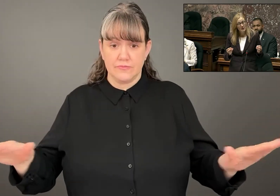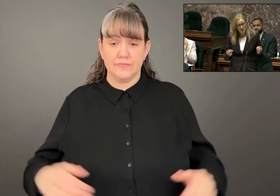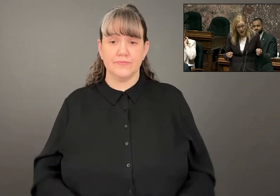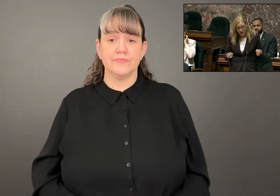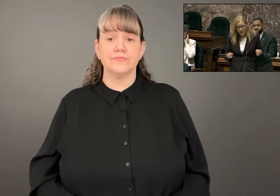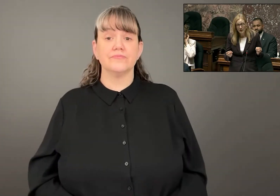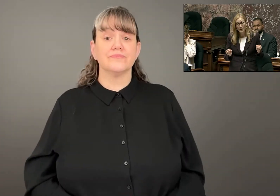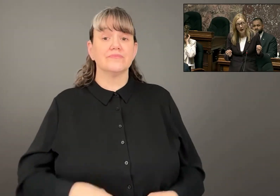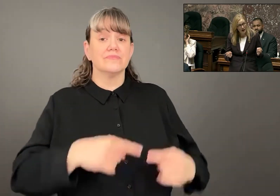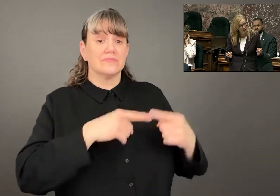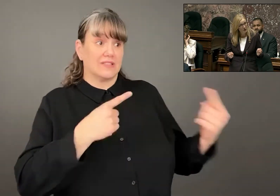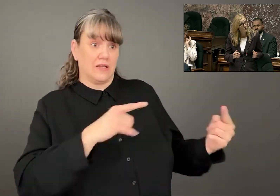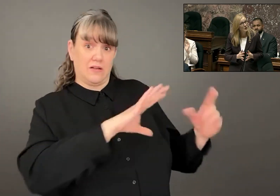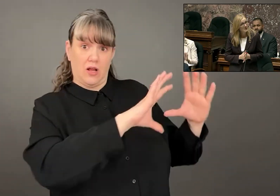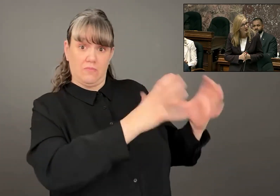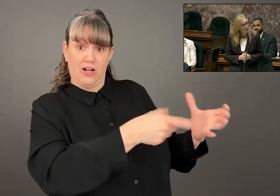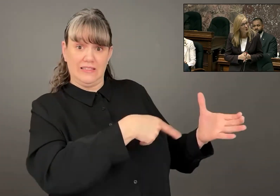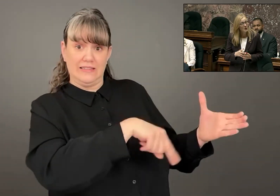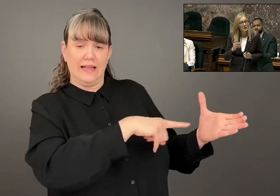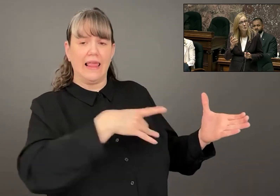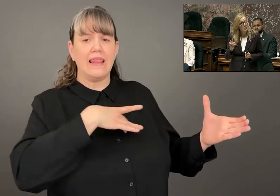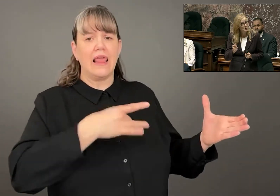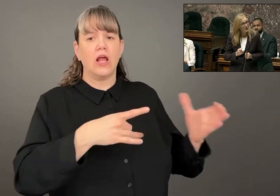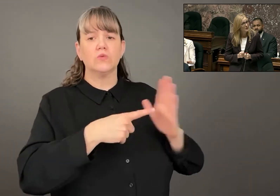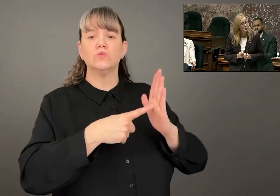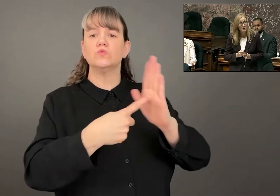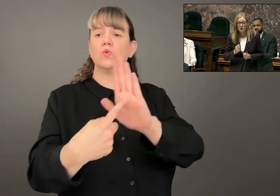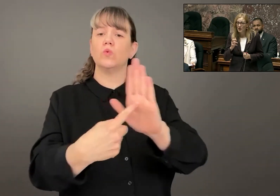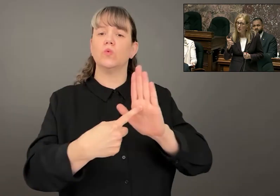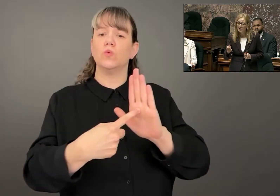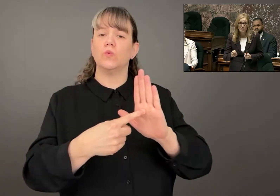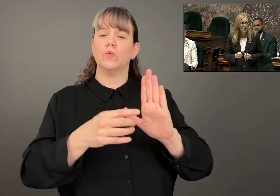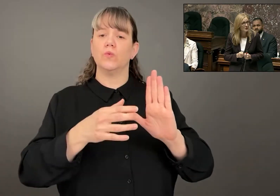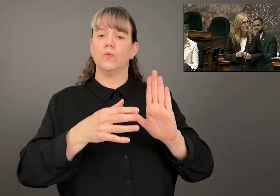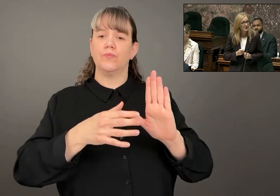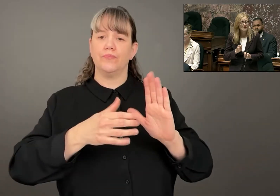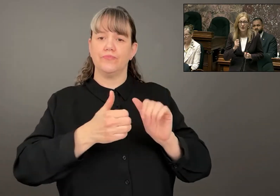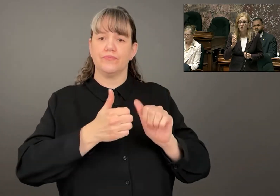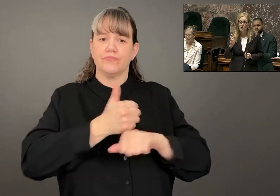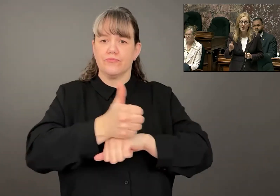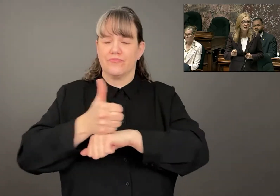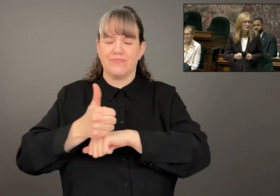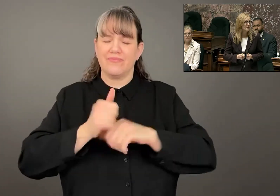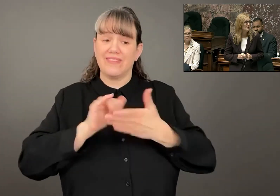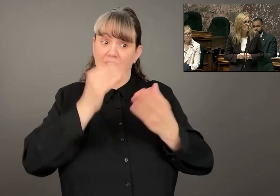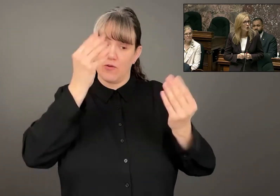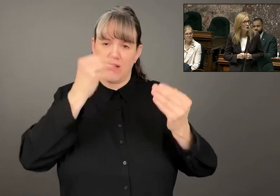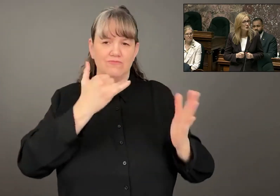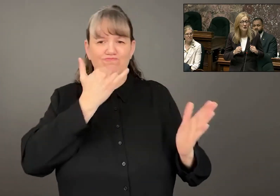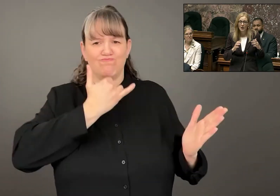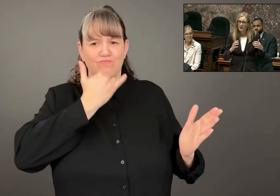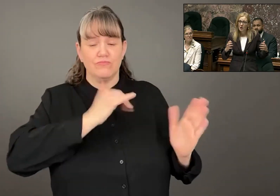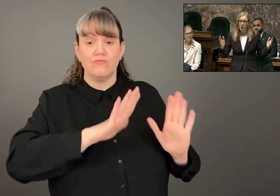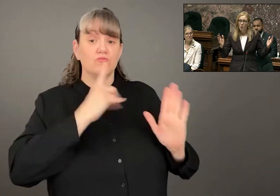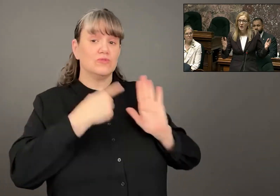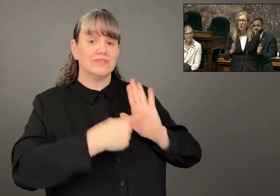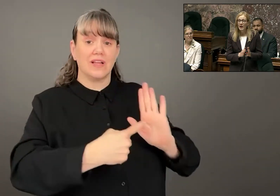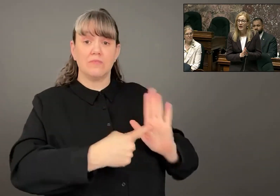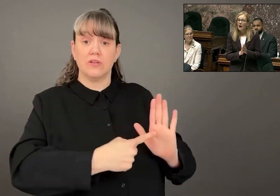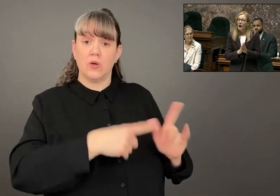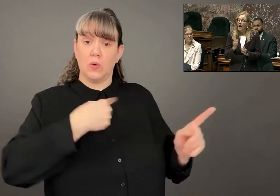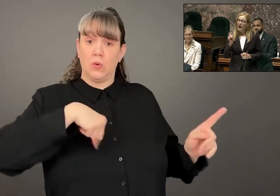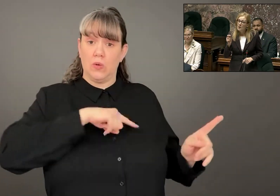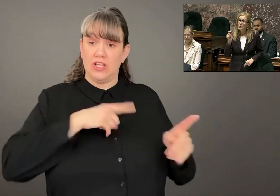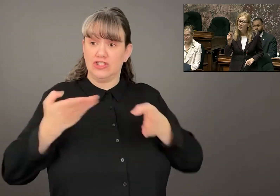not entirely accurate. For example, the portrayal that we shut all these offices and our trade and investment workers went